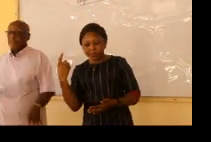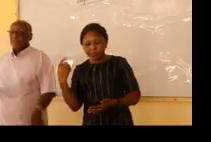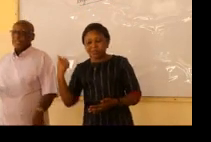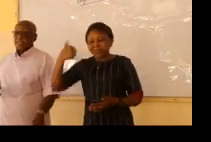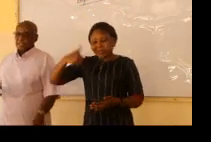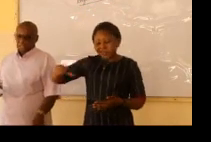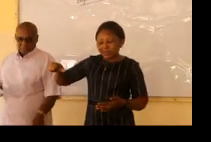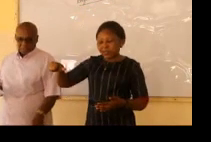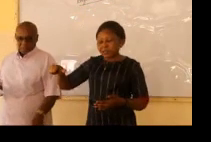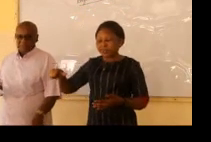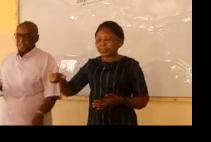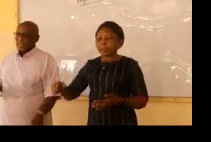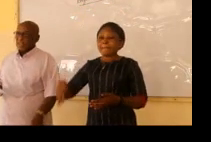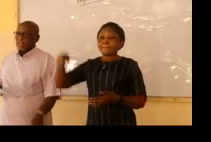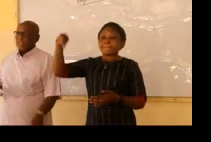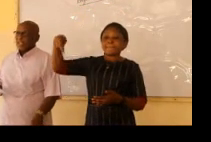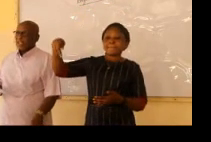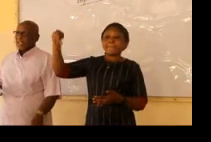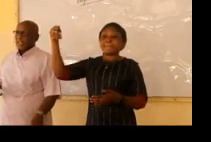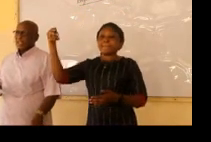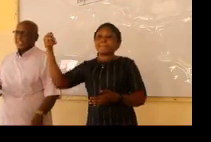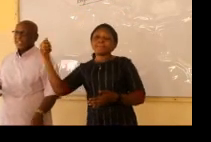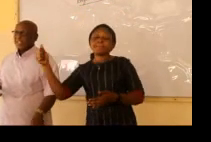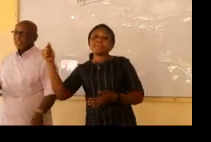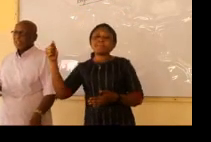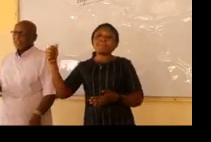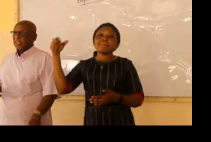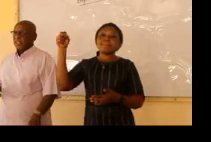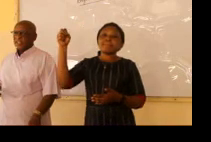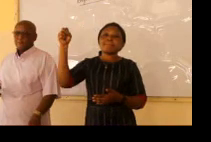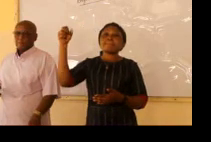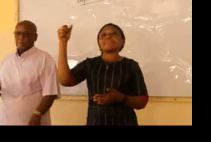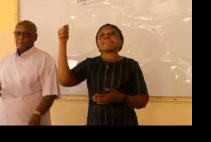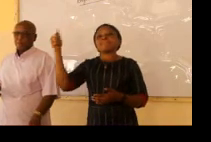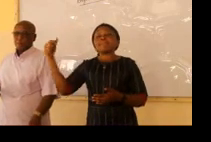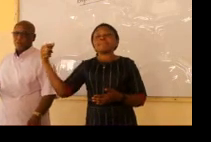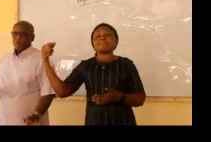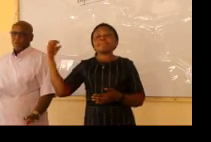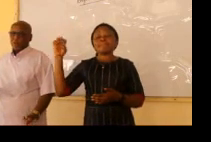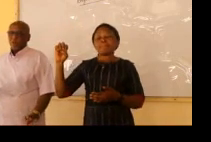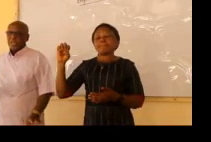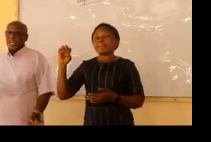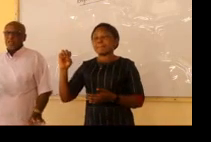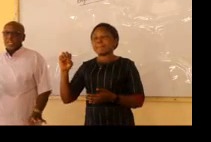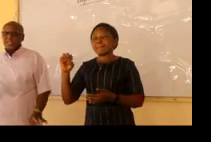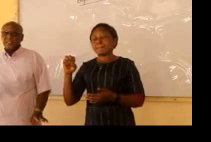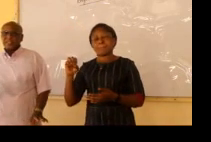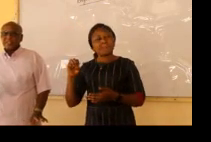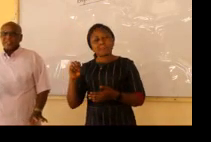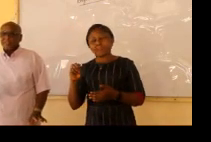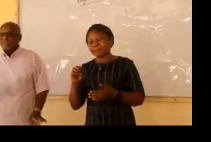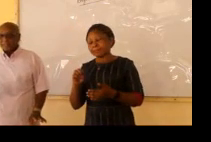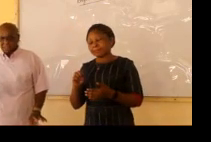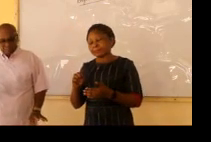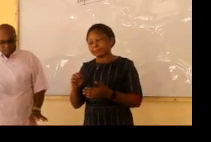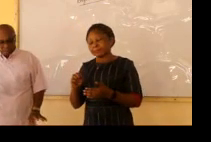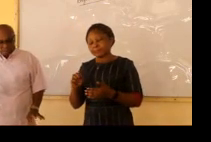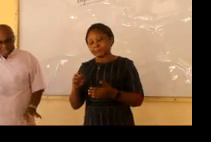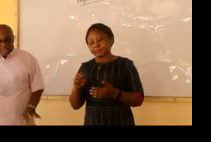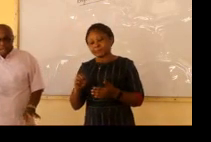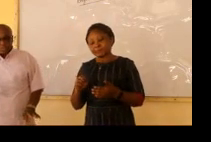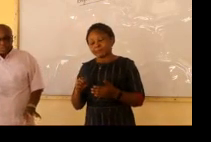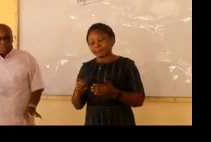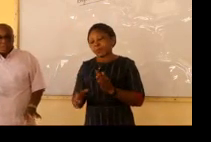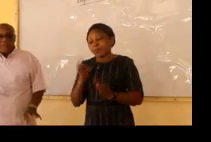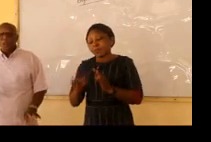any given passage. Then secondly, whether you can